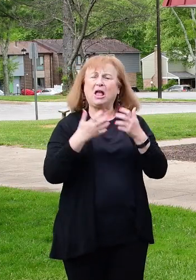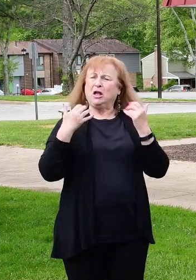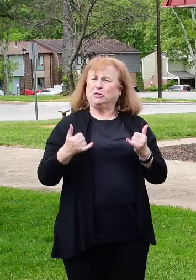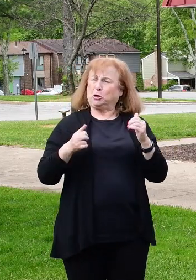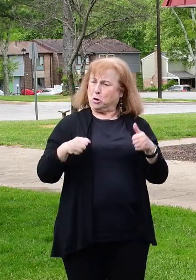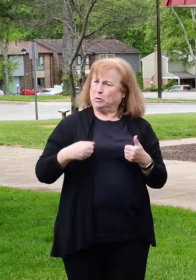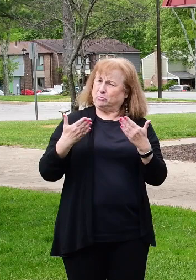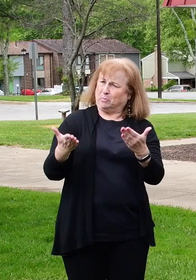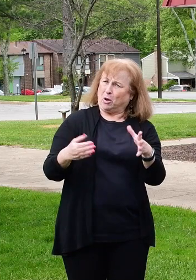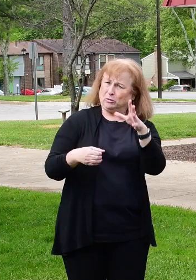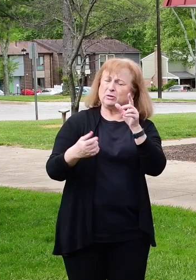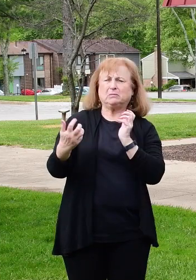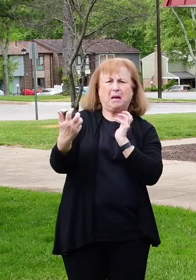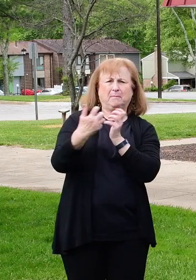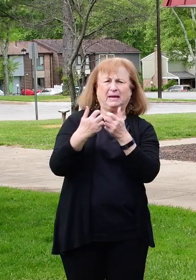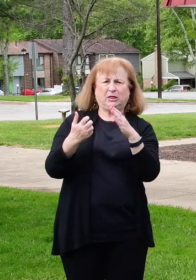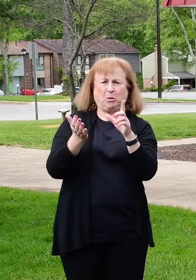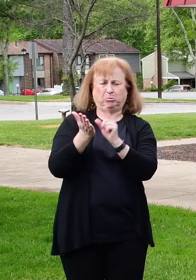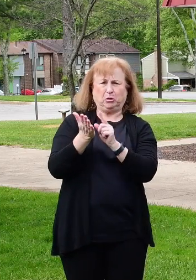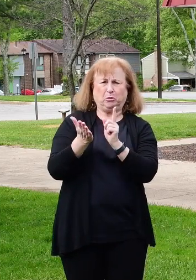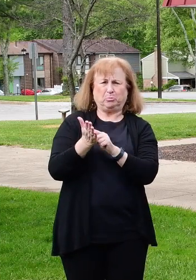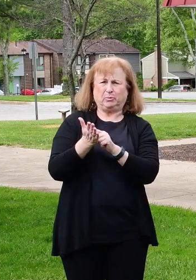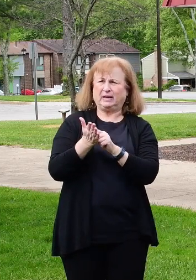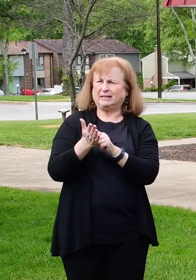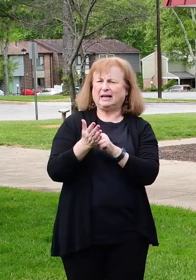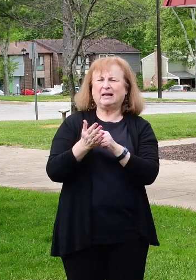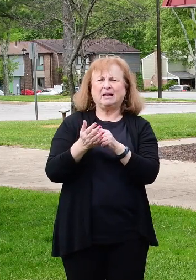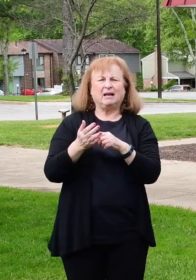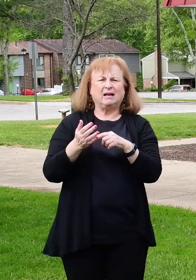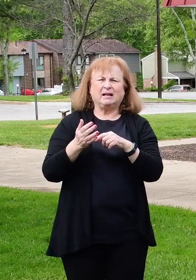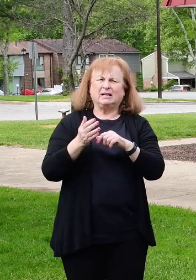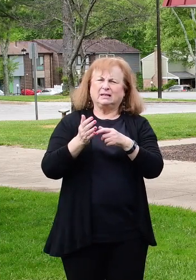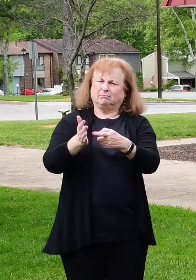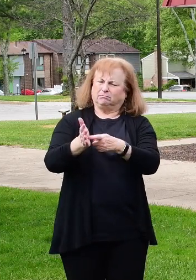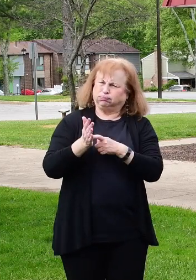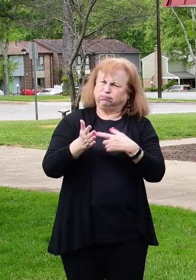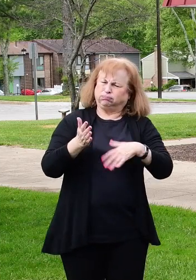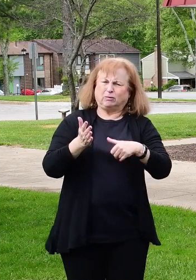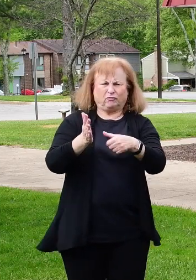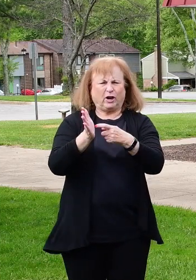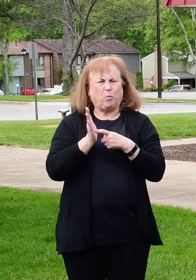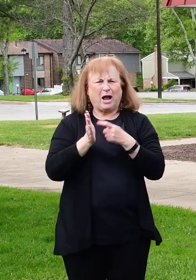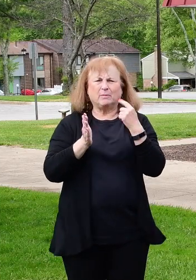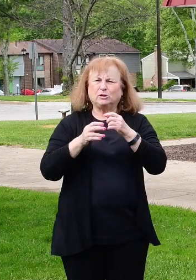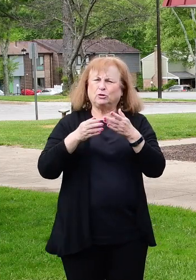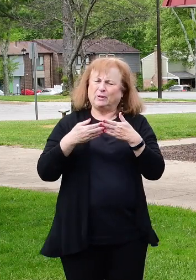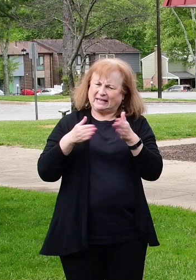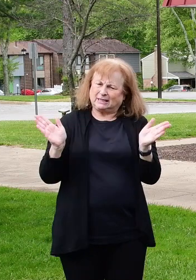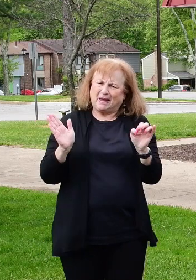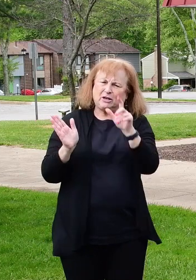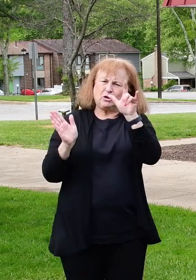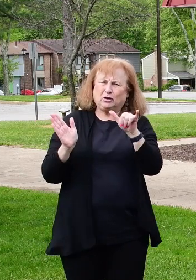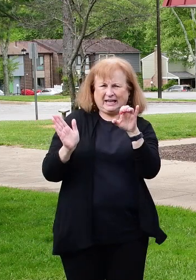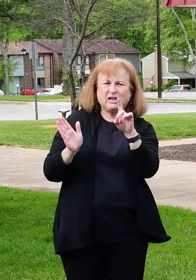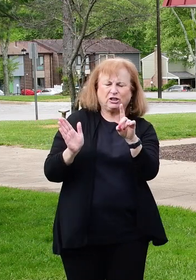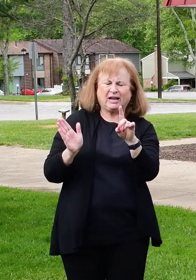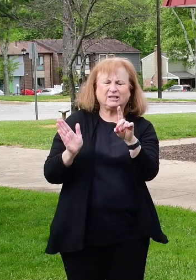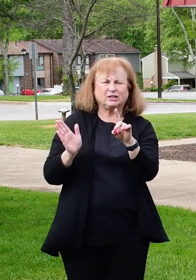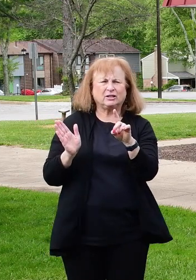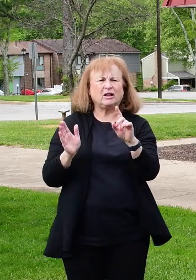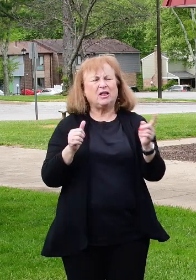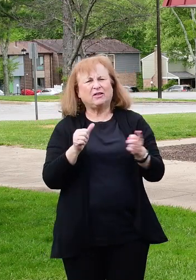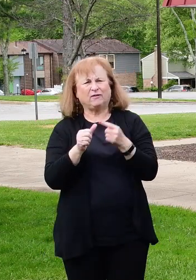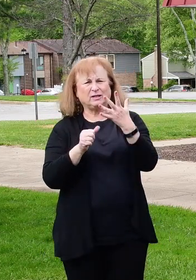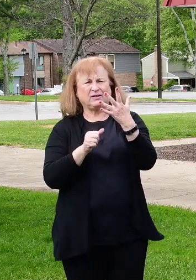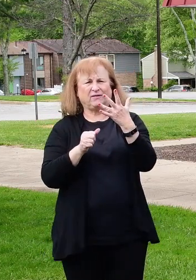current proposal does meet the blueprint's pressing requirement to expand early education. As I've already said, the